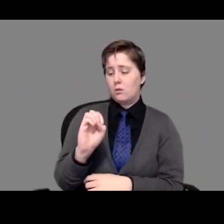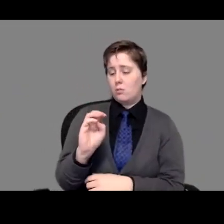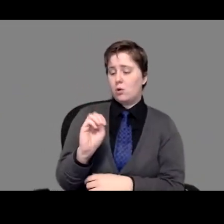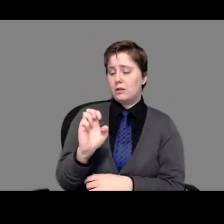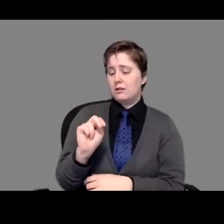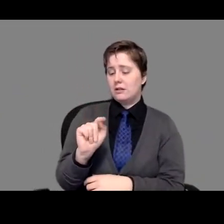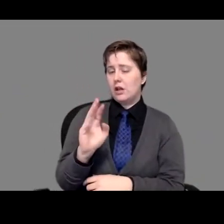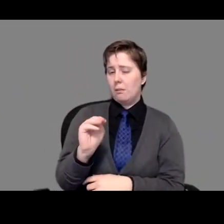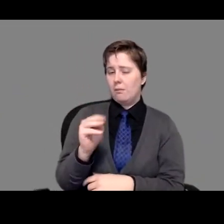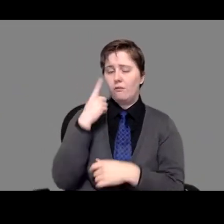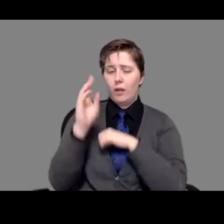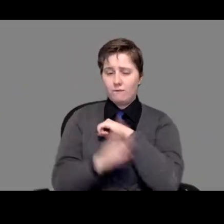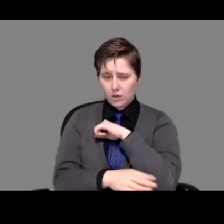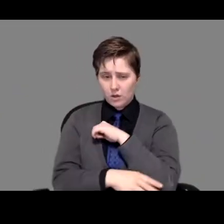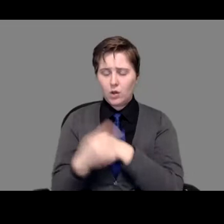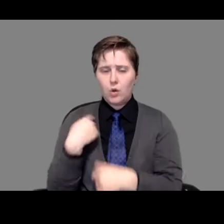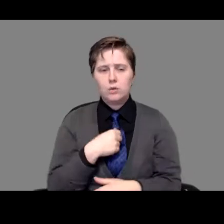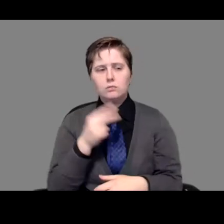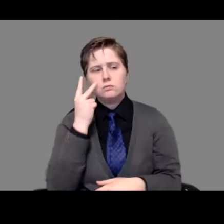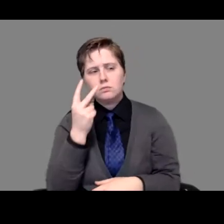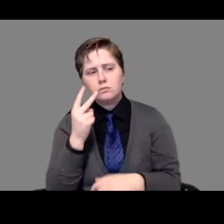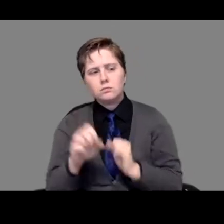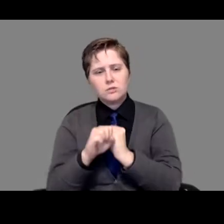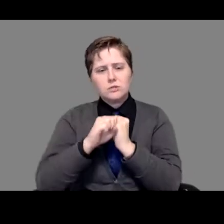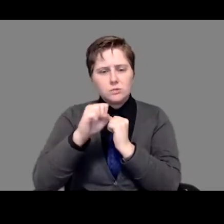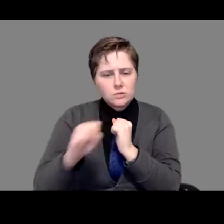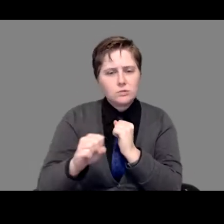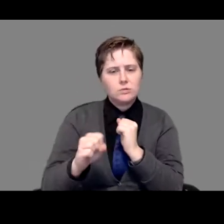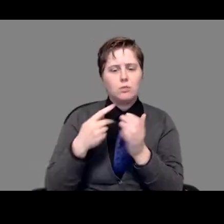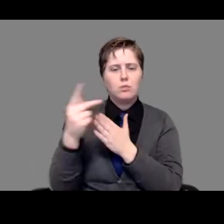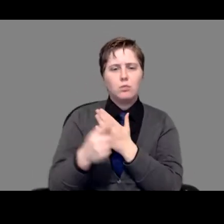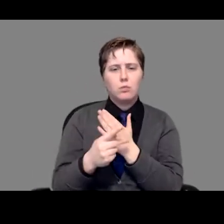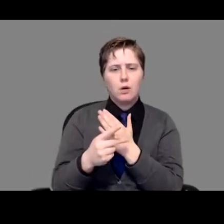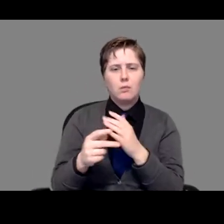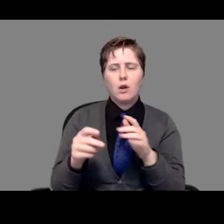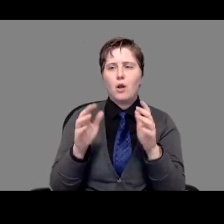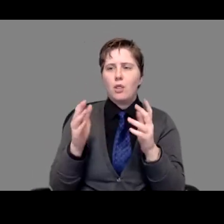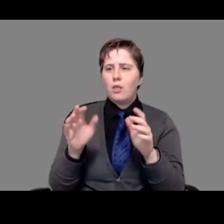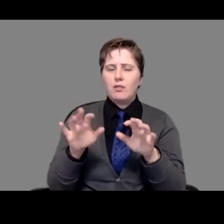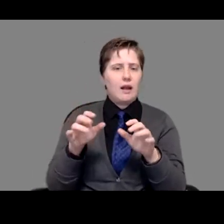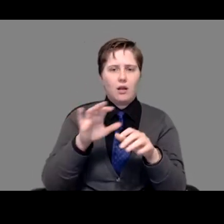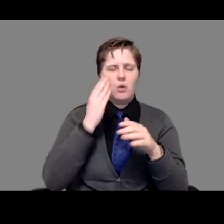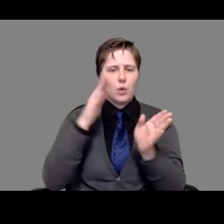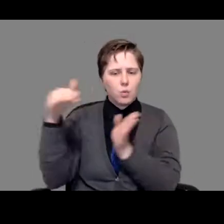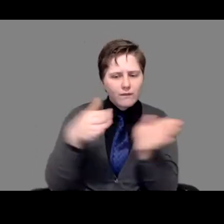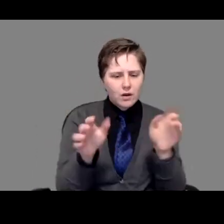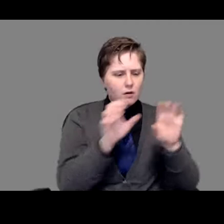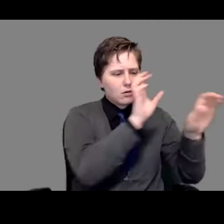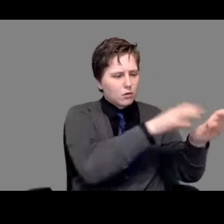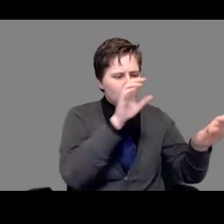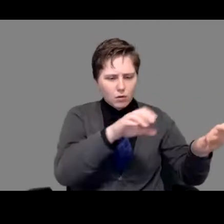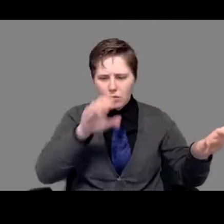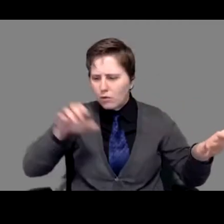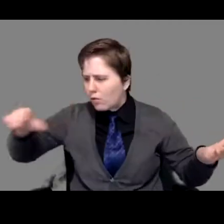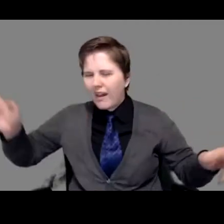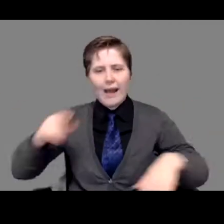example, we're looking at stretching our programming out right now along the waterfront. And we're looking at things like timed entries